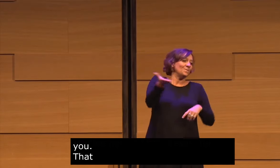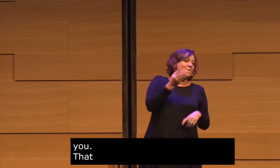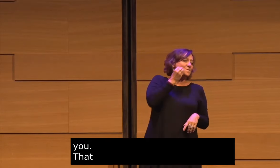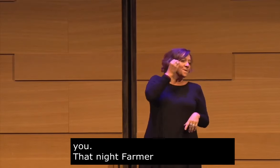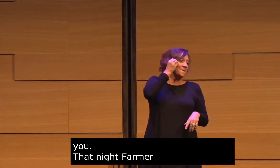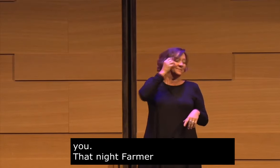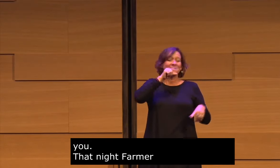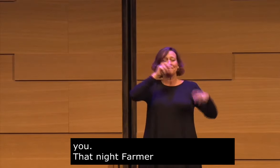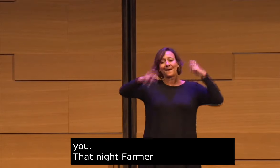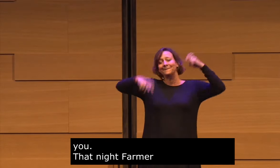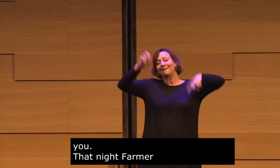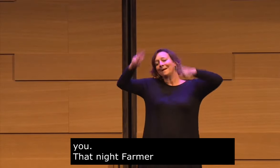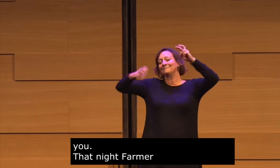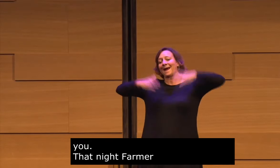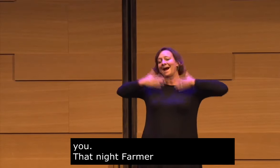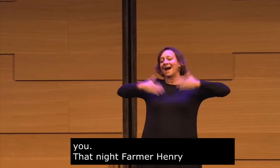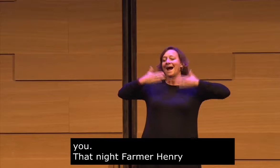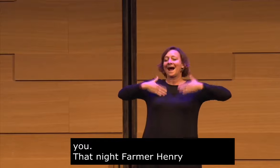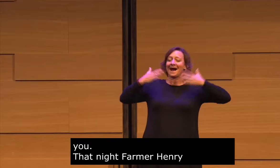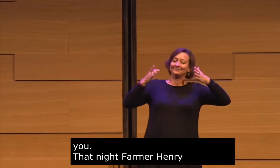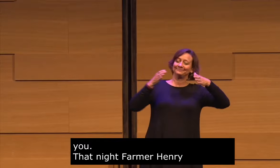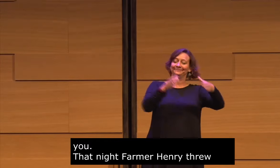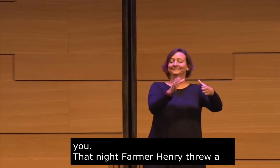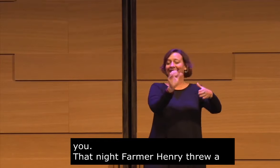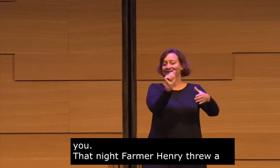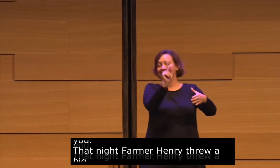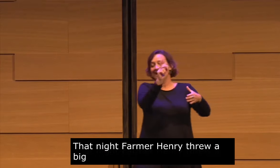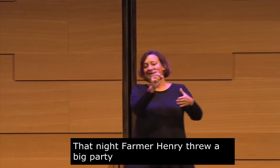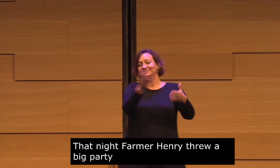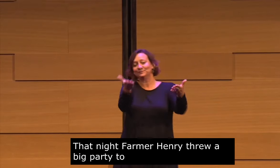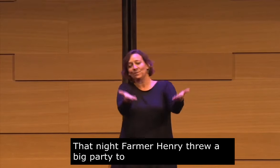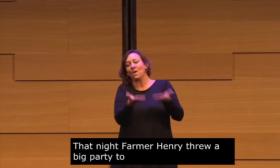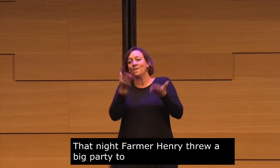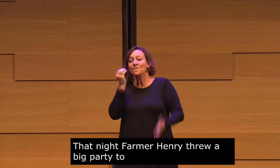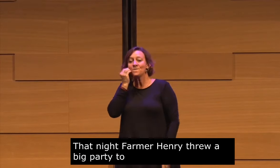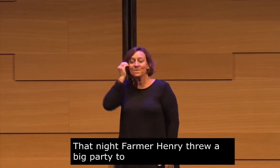That night, Farmer Henry threw a big party to celebrate.